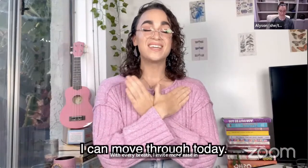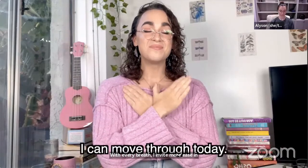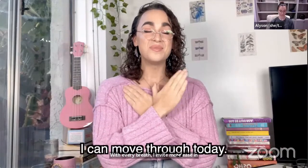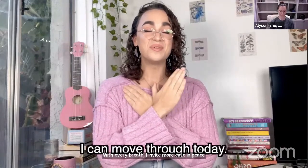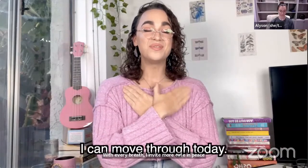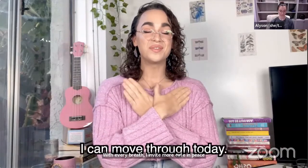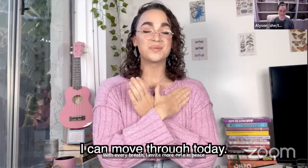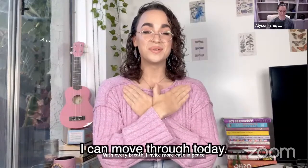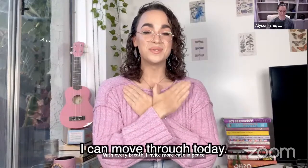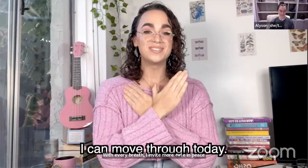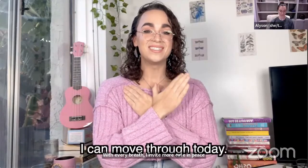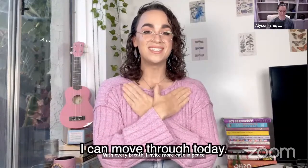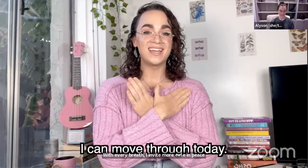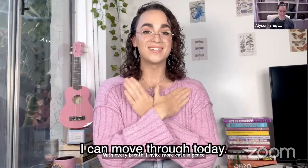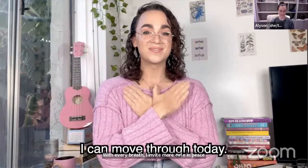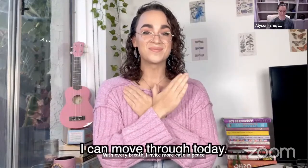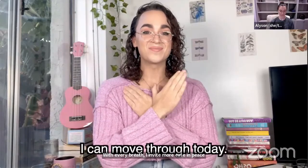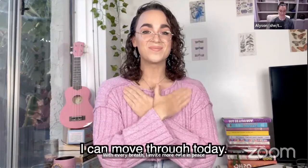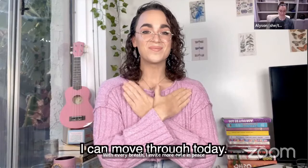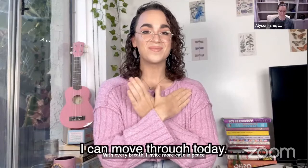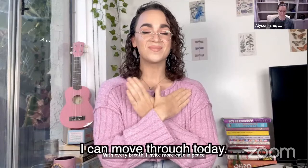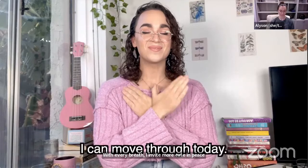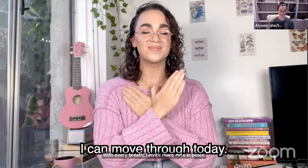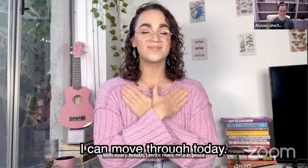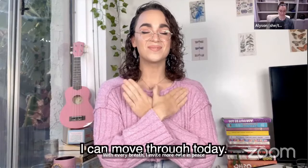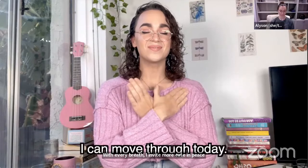I can move through today,